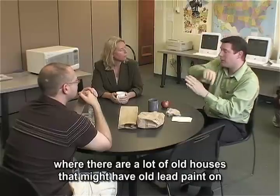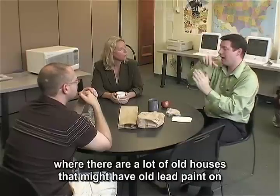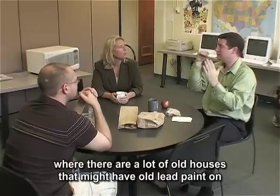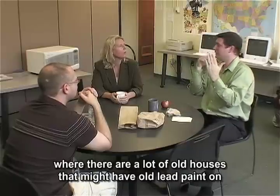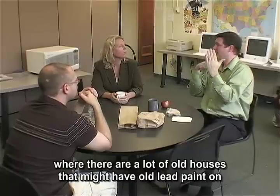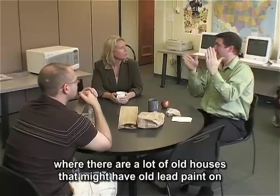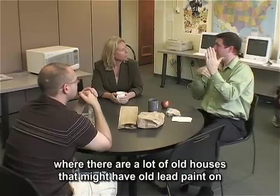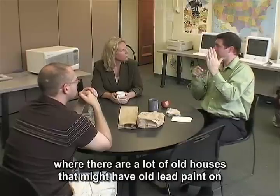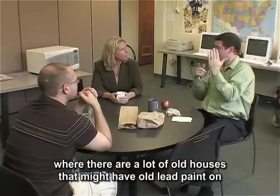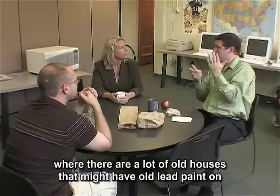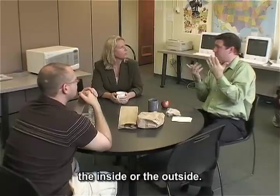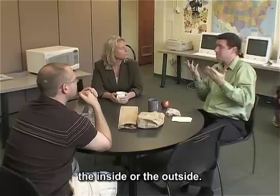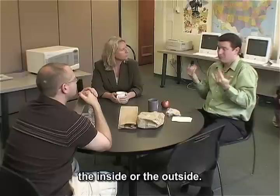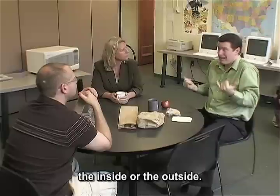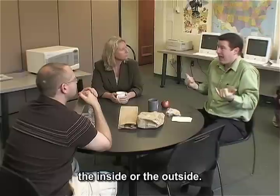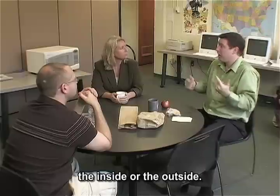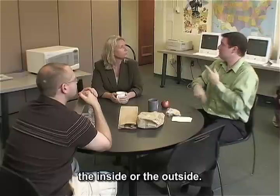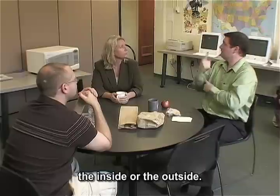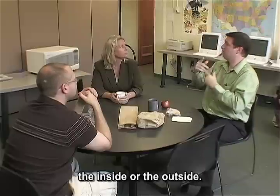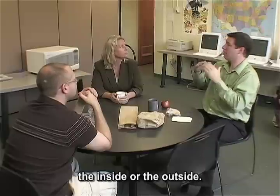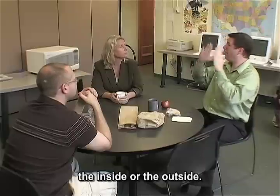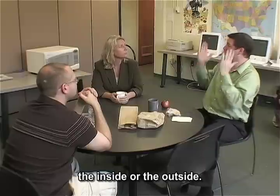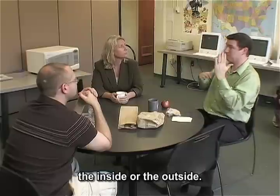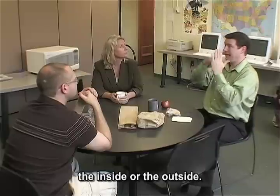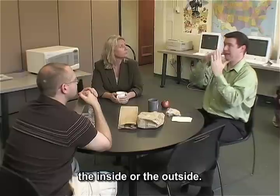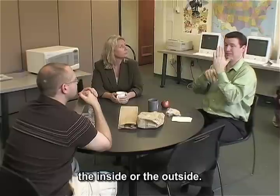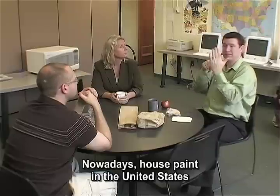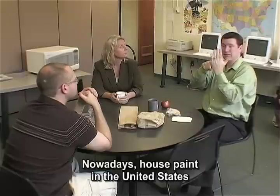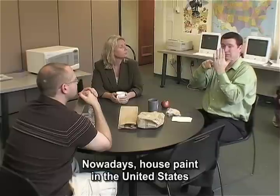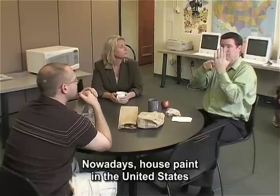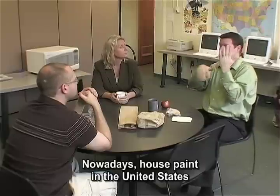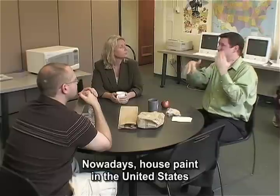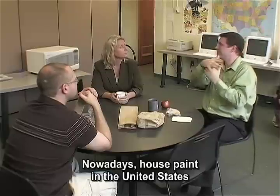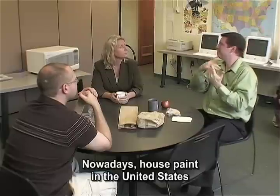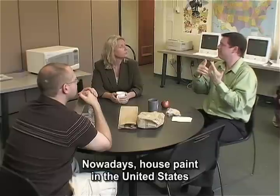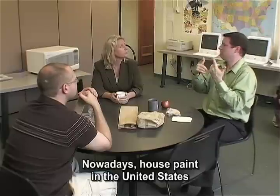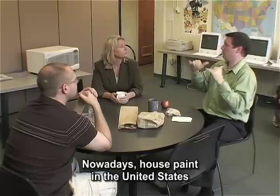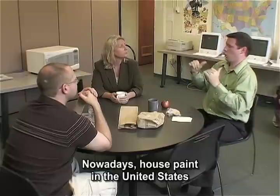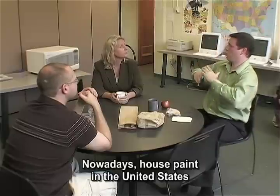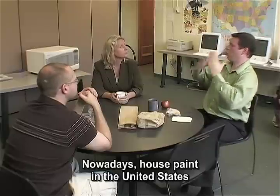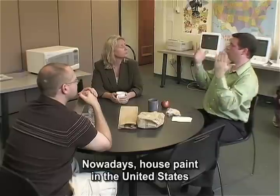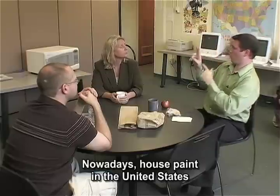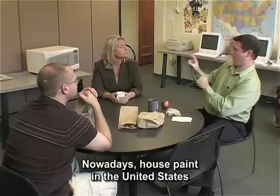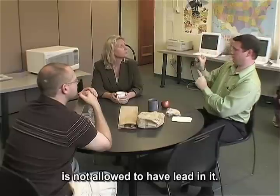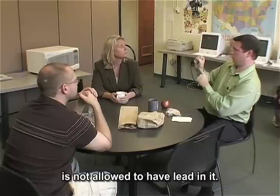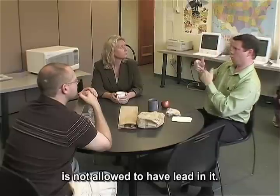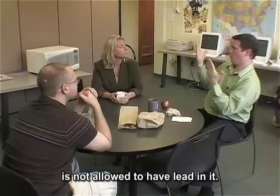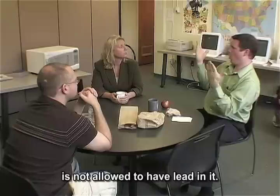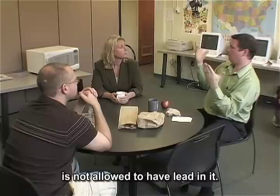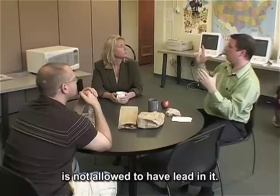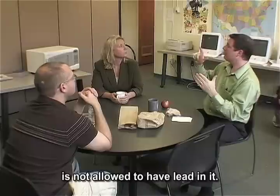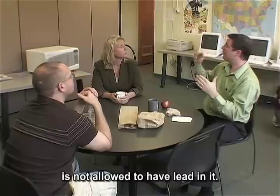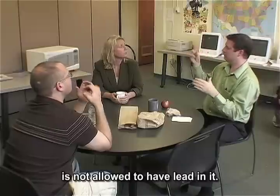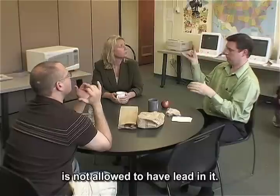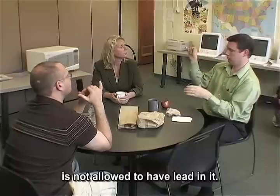on the inside or the outside. Nowadays, house paint in the United States is not allowed to have lead in